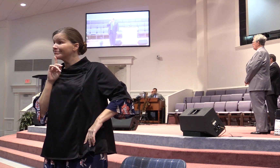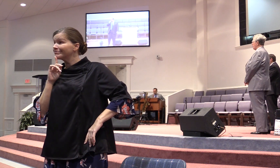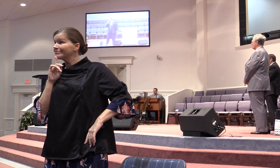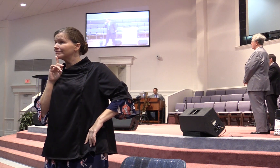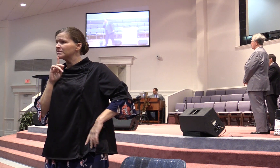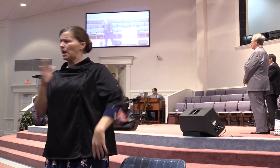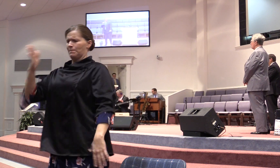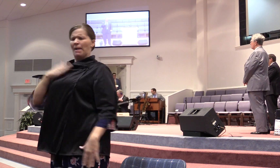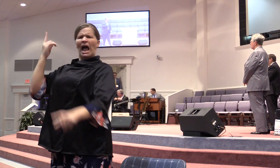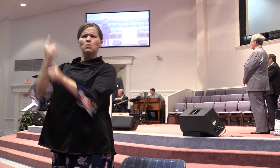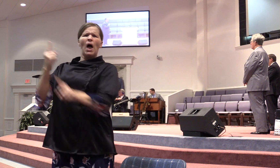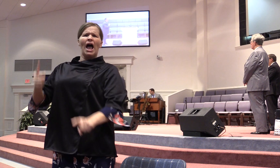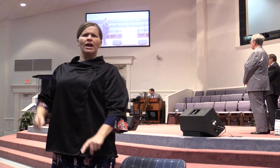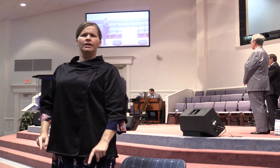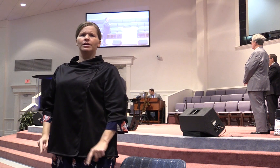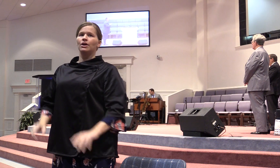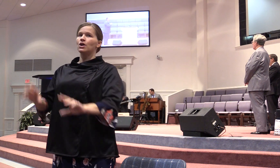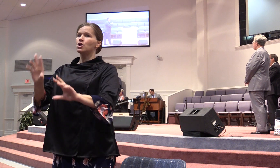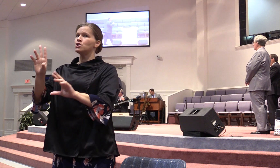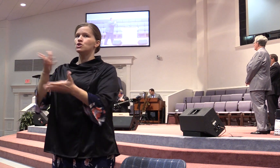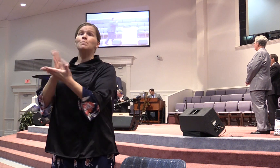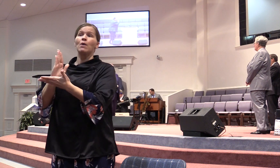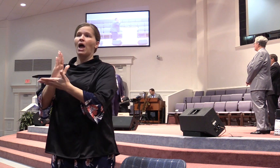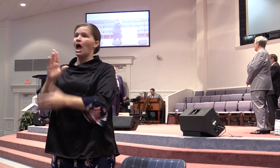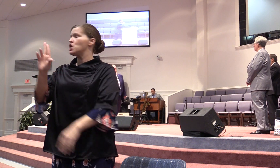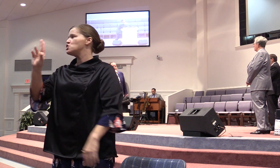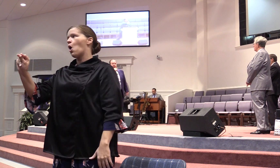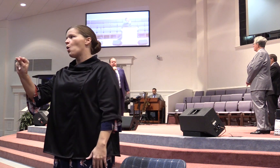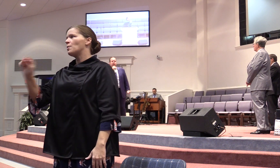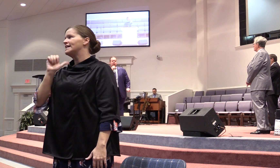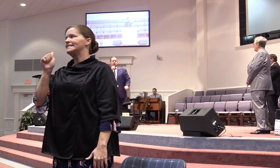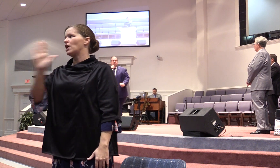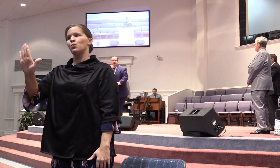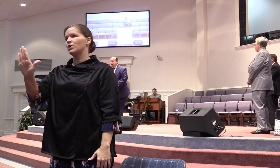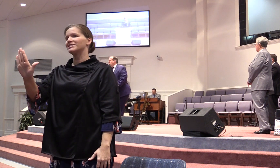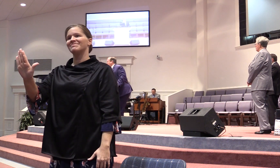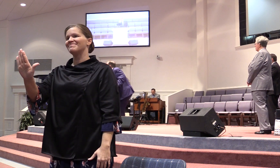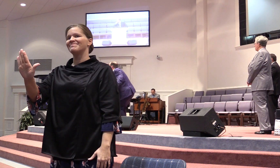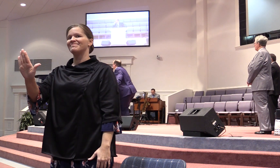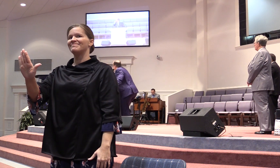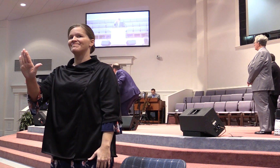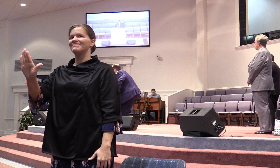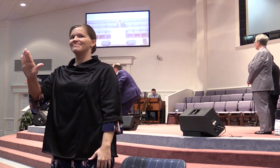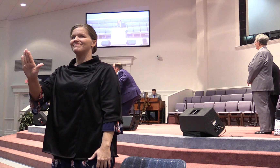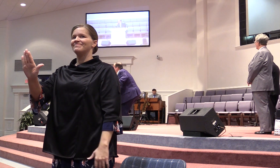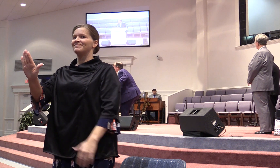It's my right? No! It's not yours. It's the corner